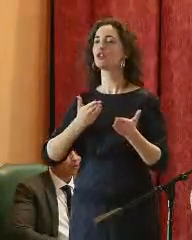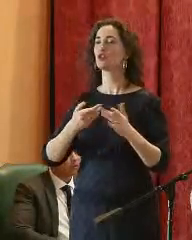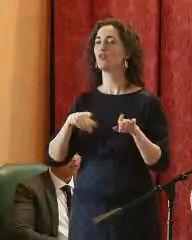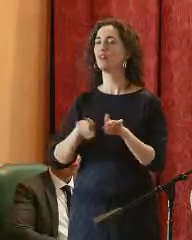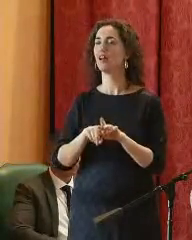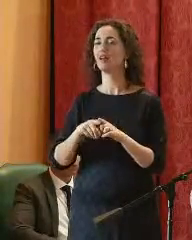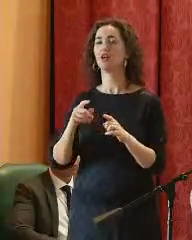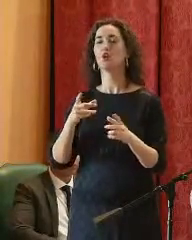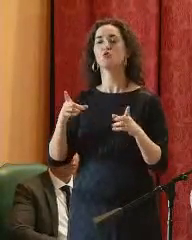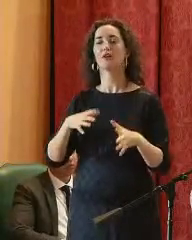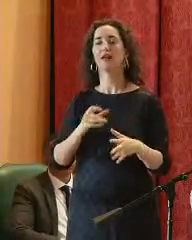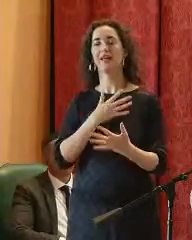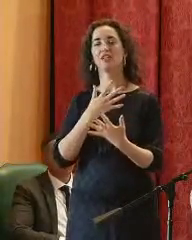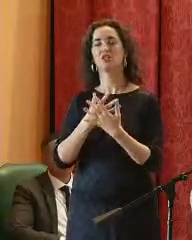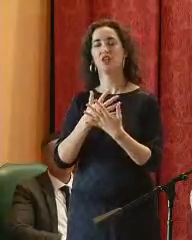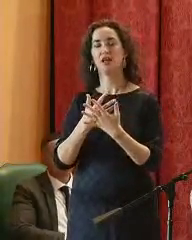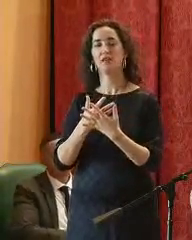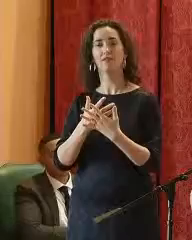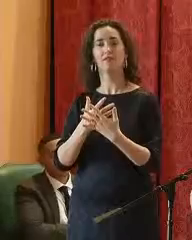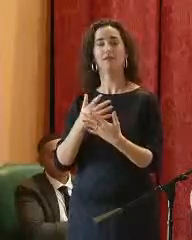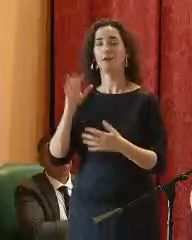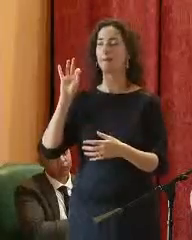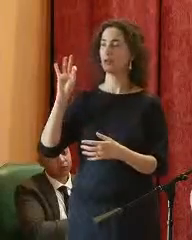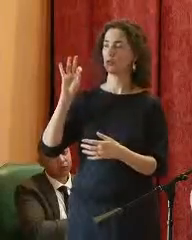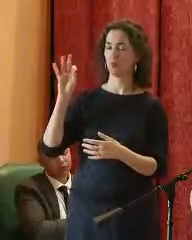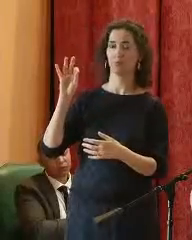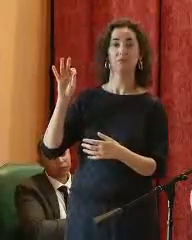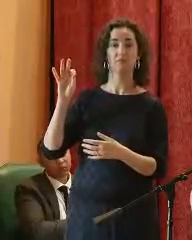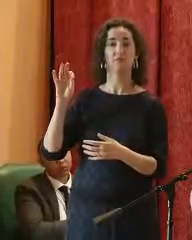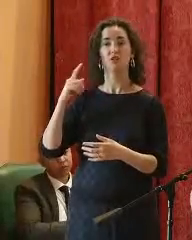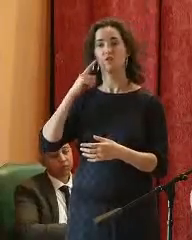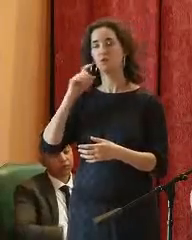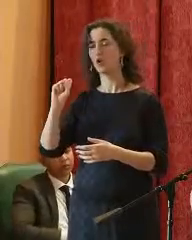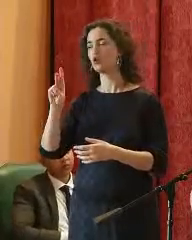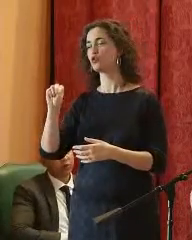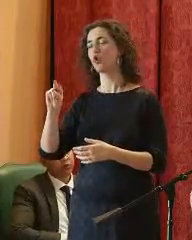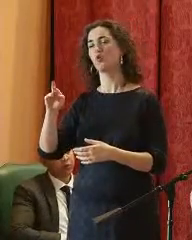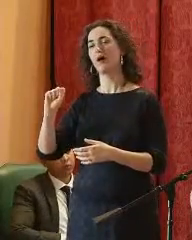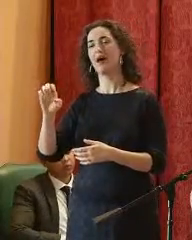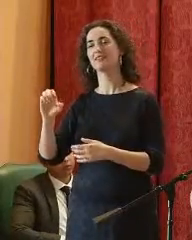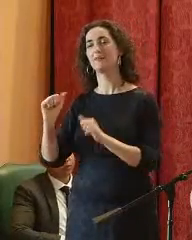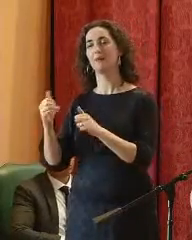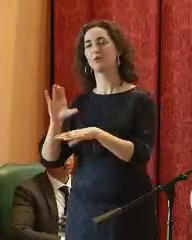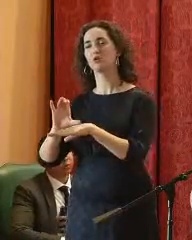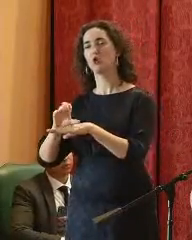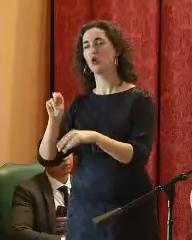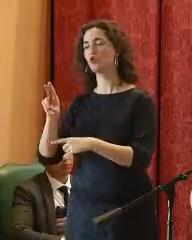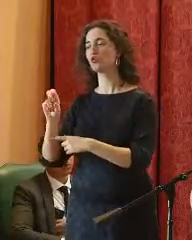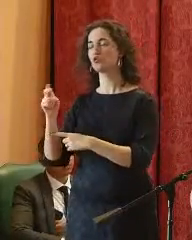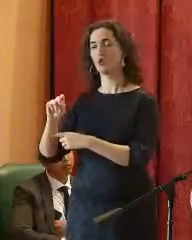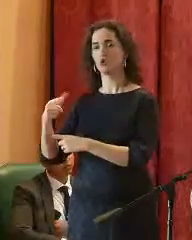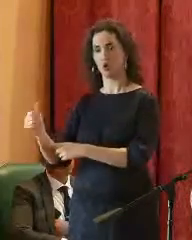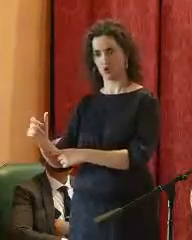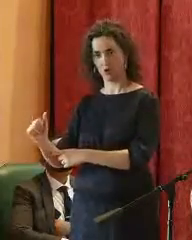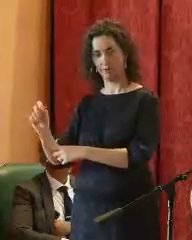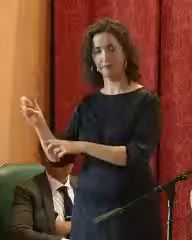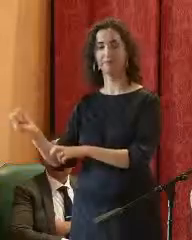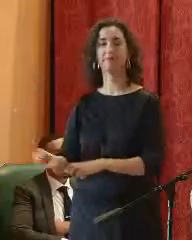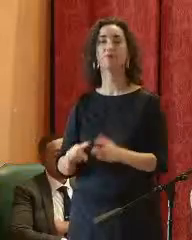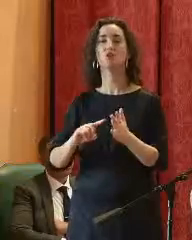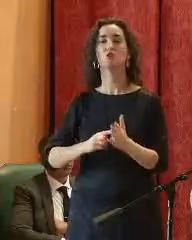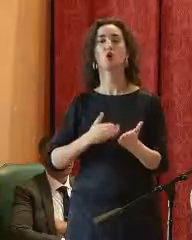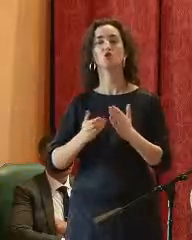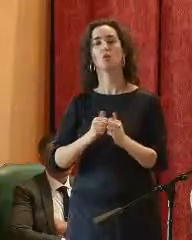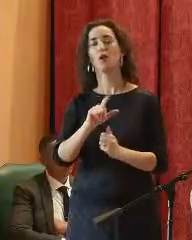director of jail and prison ministries for Sunrise Baptist Church in Noonan, Georgia, and he began serving with the Louisiana Department of